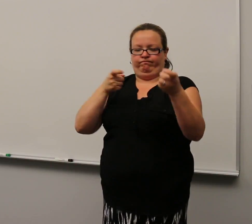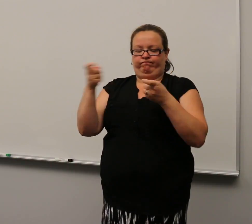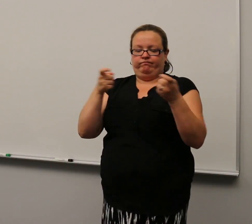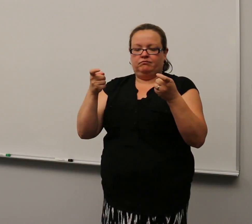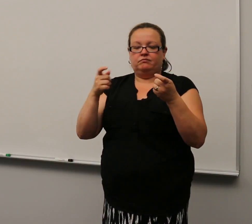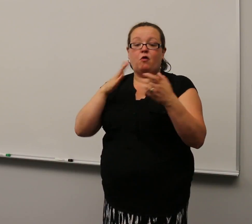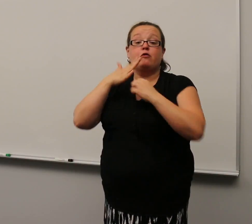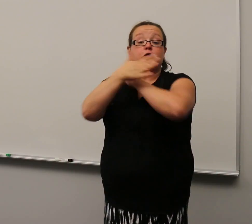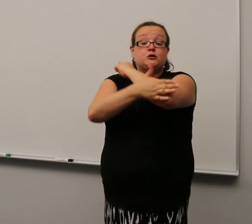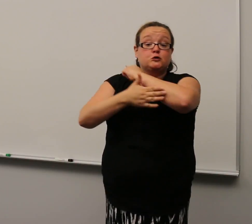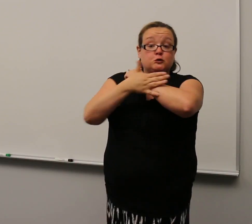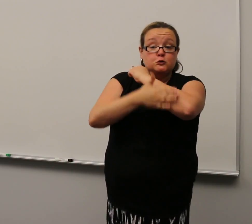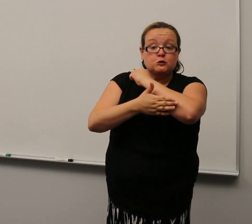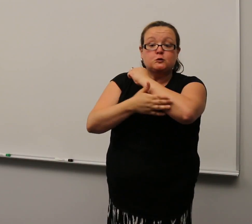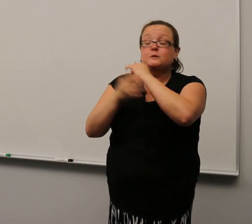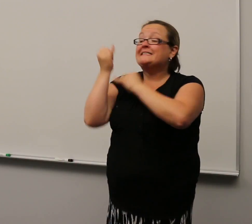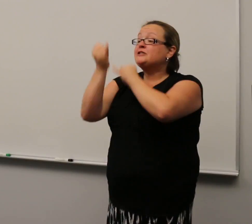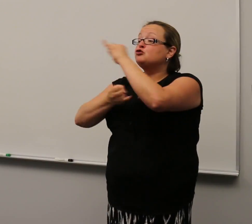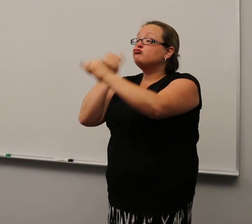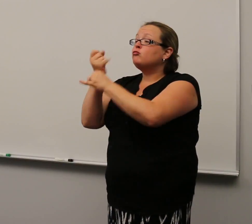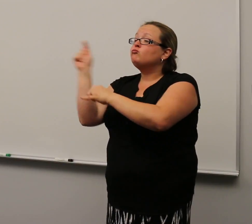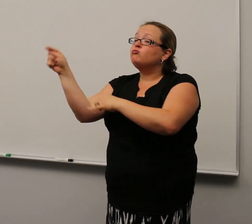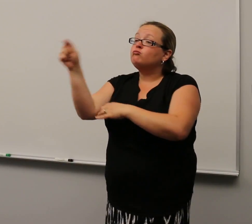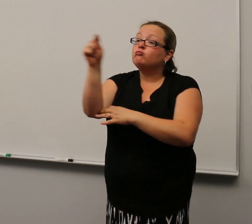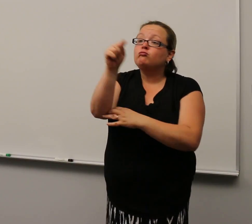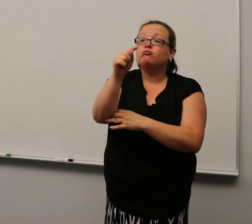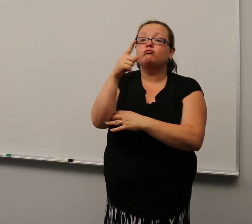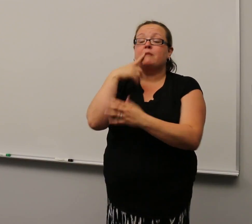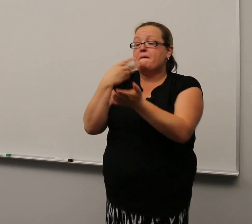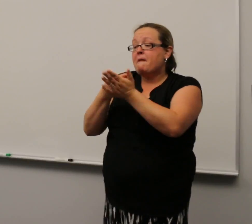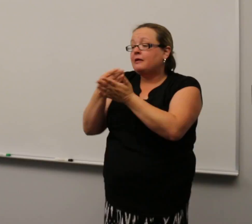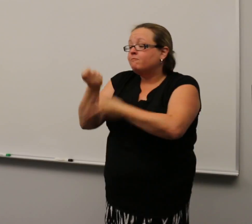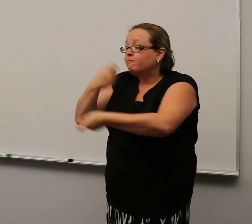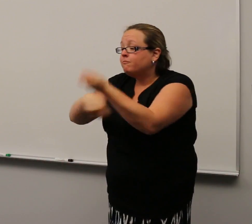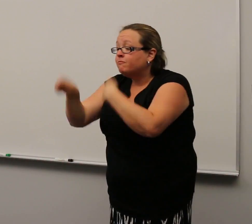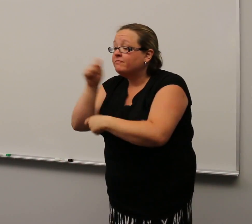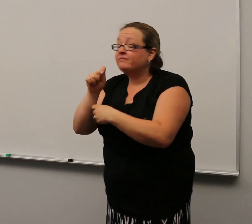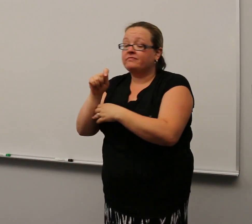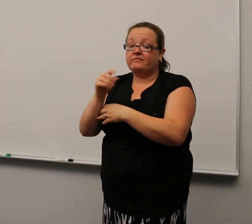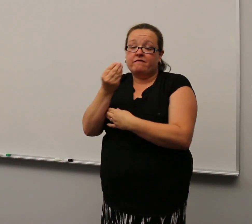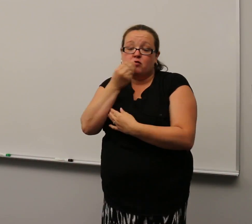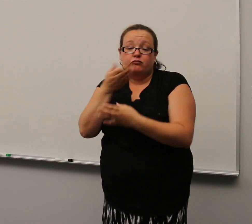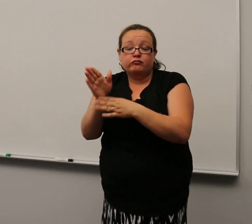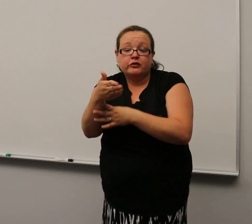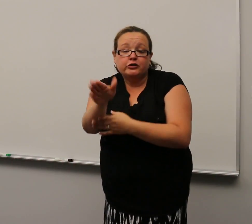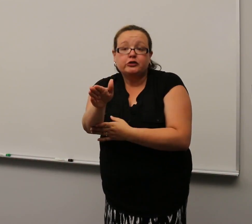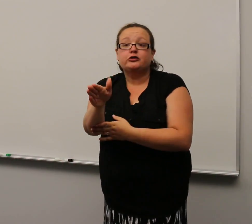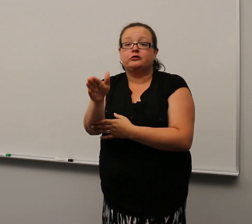defense, foreign affairs and trade, currency, fisheries and oceans, and citizenship and